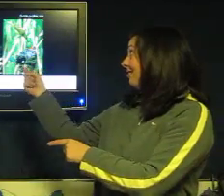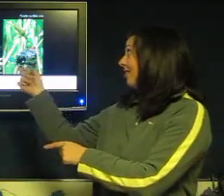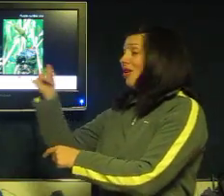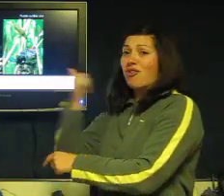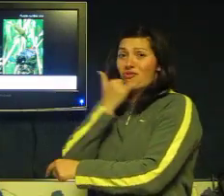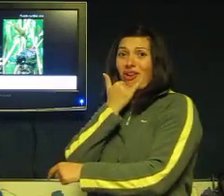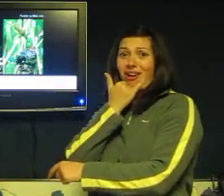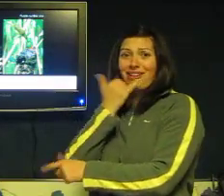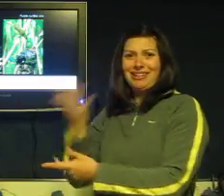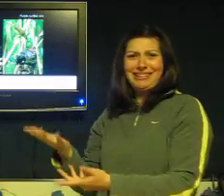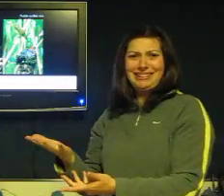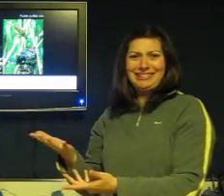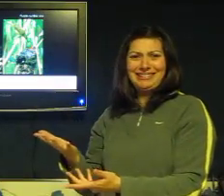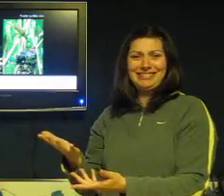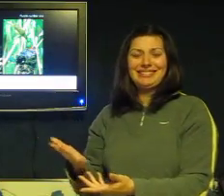How can this bird not detect a difference?